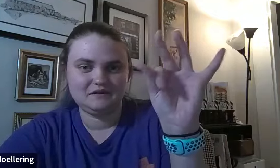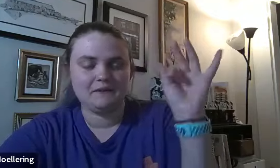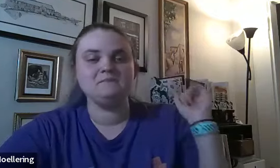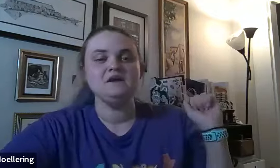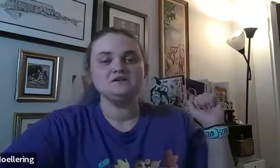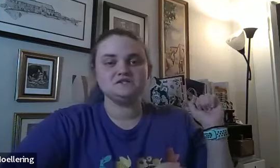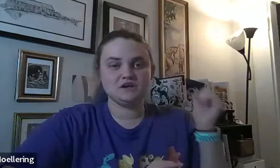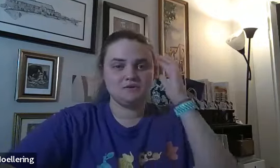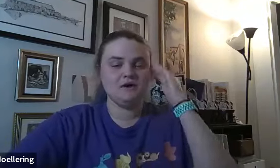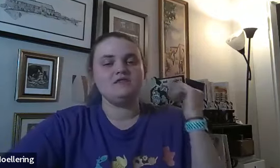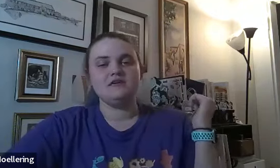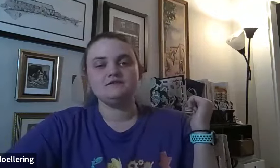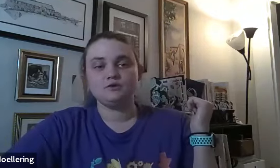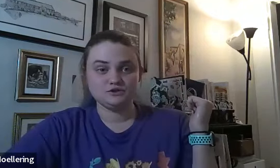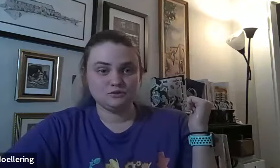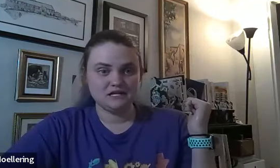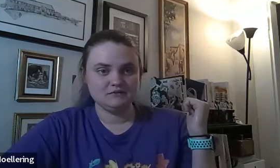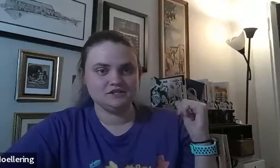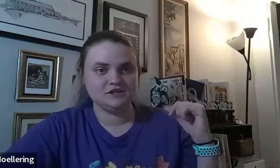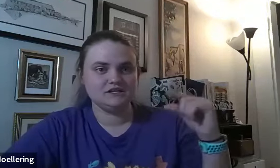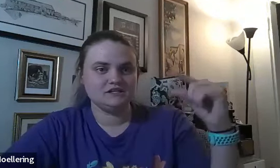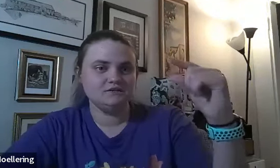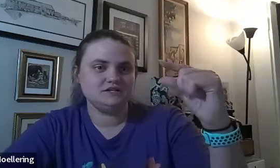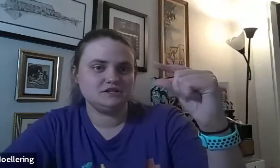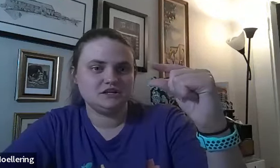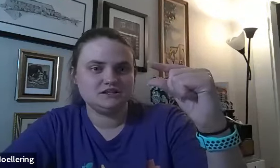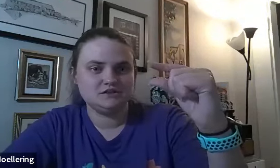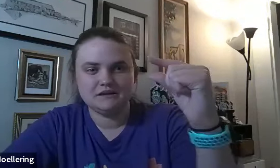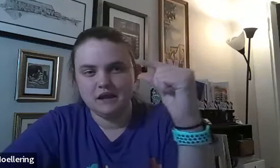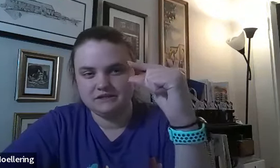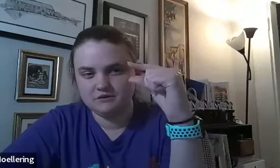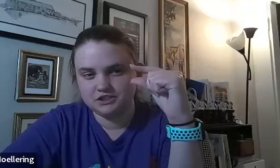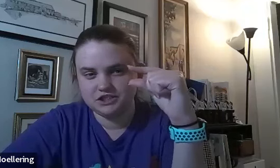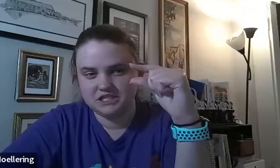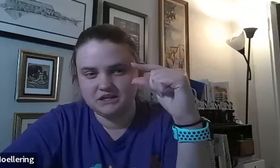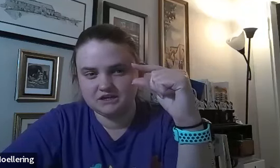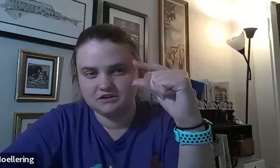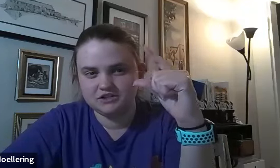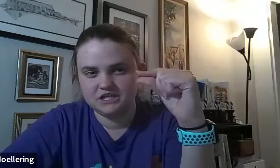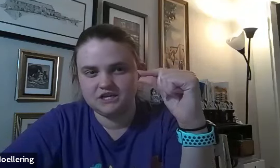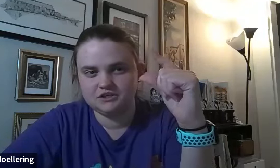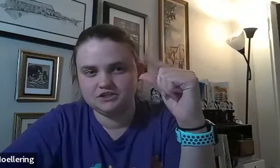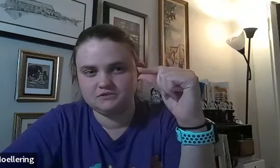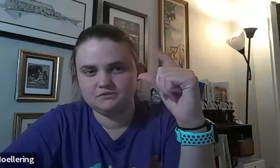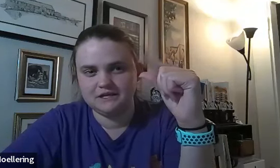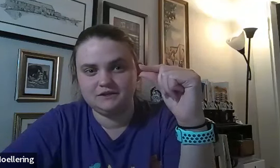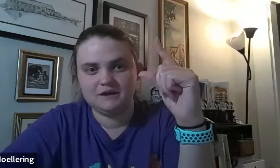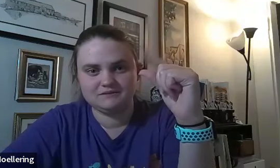Okay, so then for 20, what you're going to do is you're going to do like how we do our G, kind of start our G, and you just go 20. You bounce